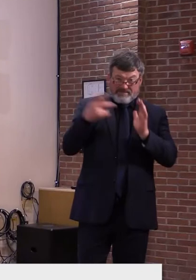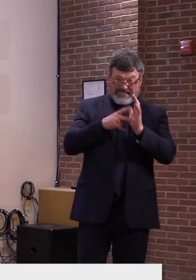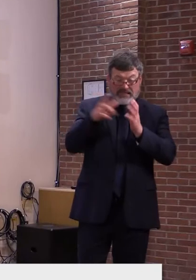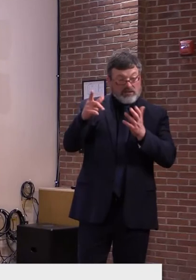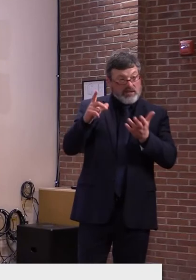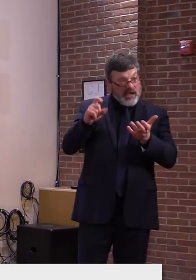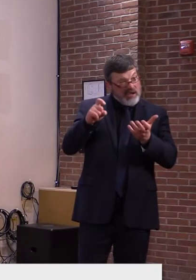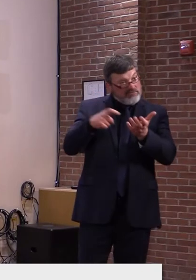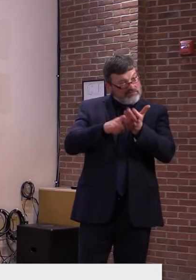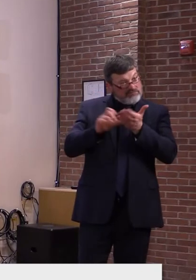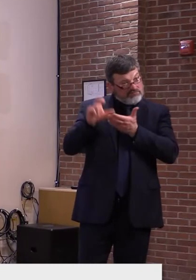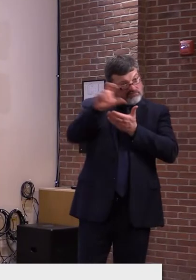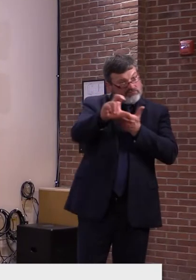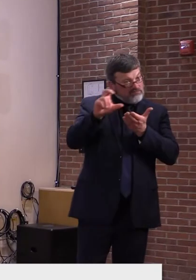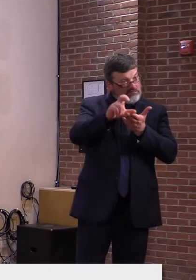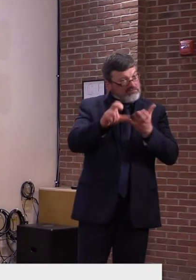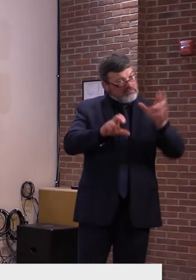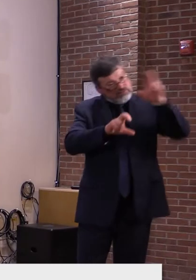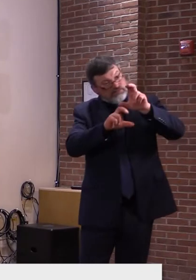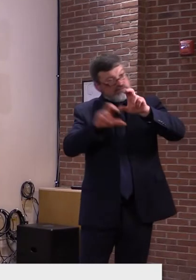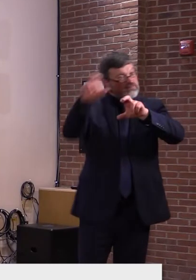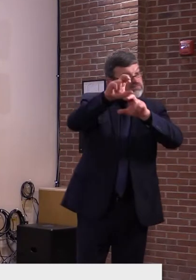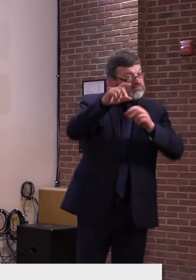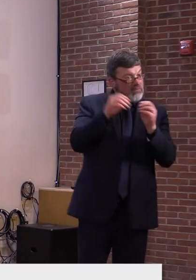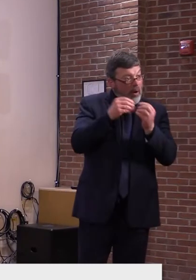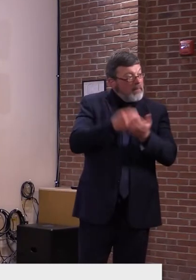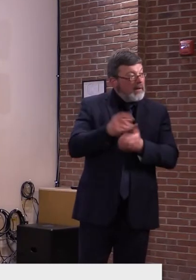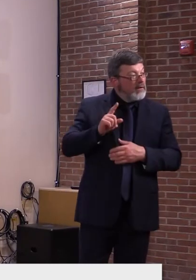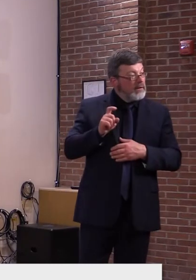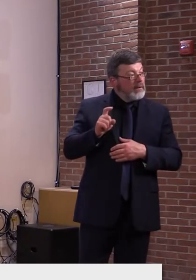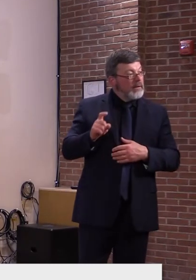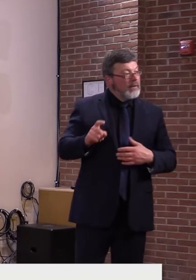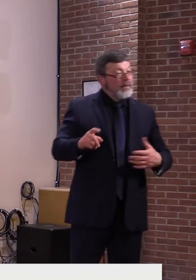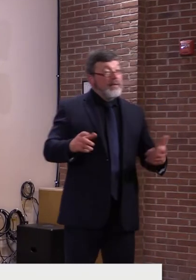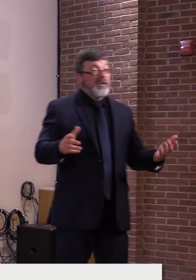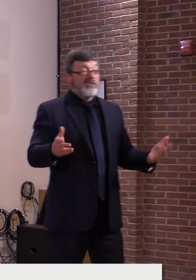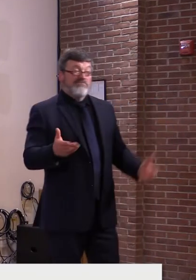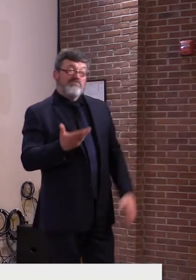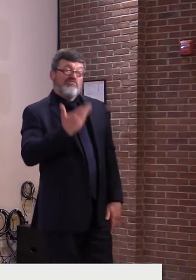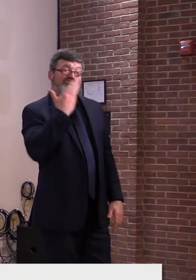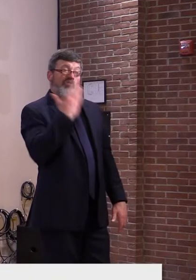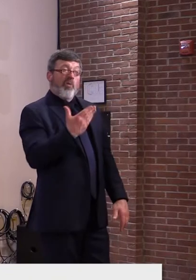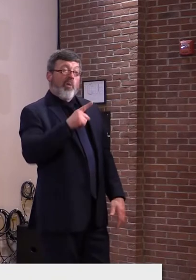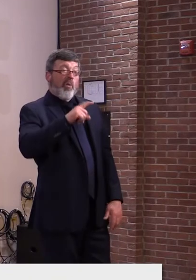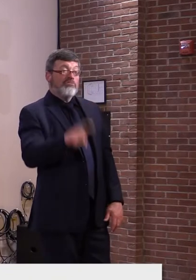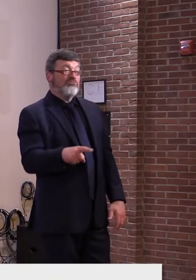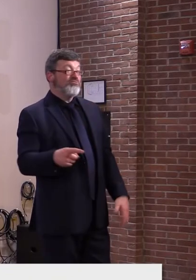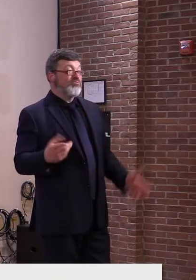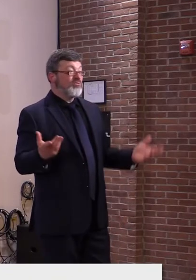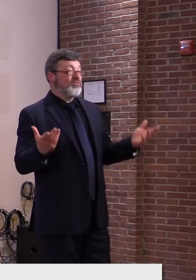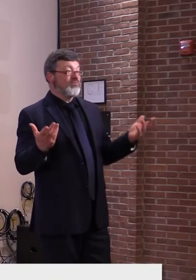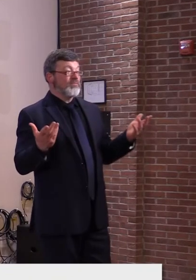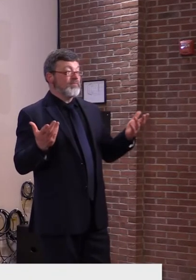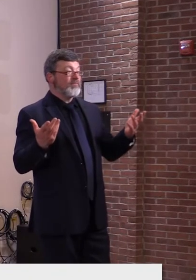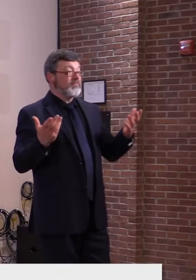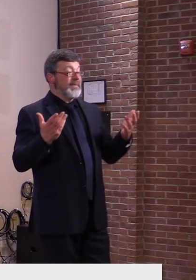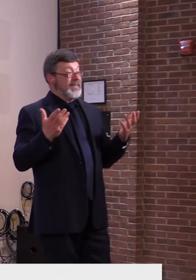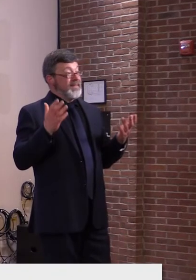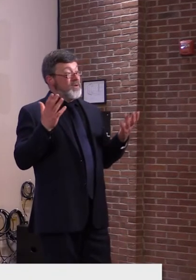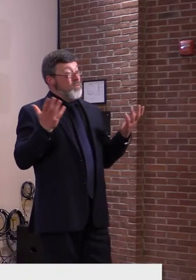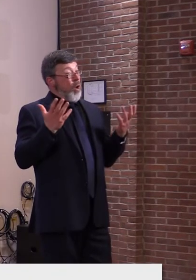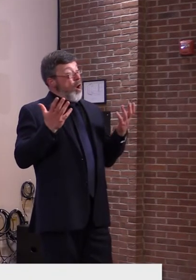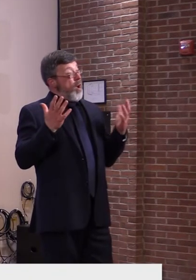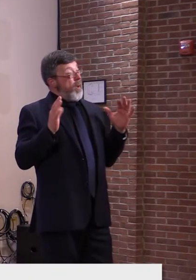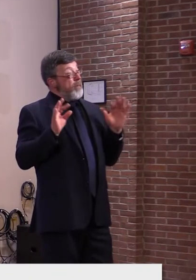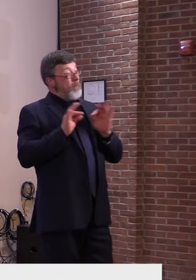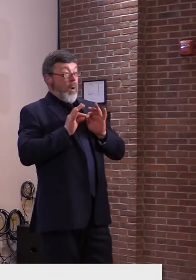Well, that's a big question. You know, I think it's important to acknowledge, firstly, you know, that Vermont is always one of the top spenders